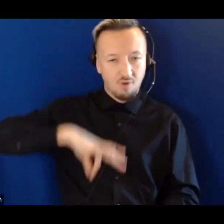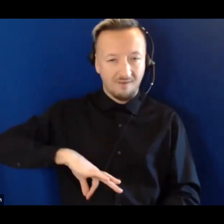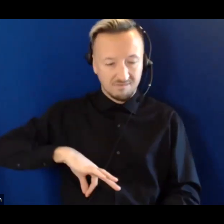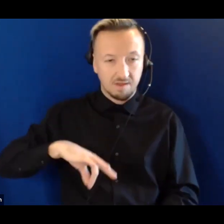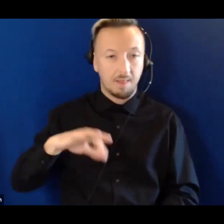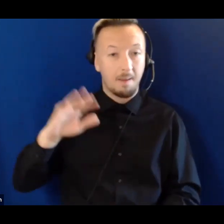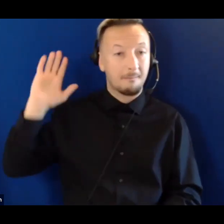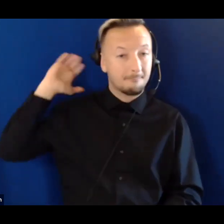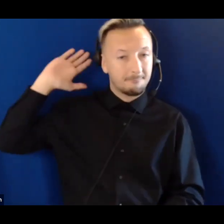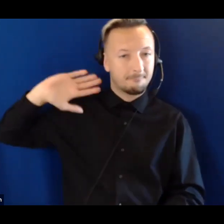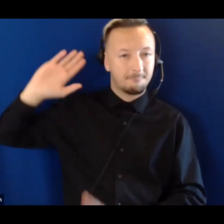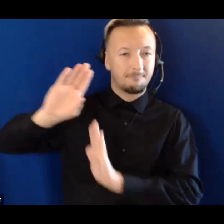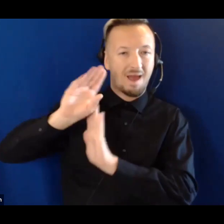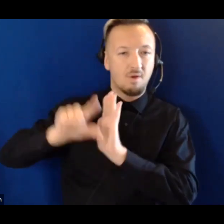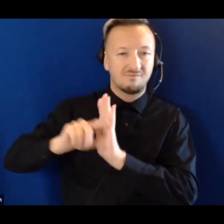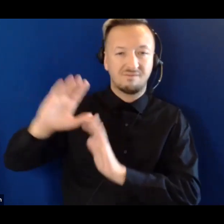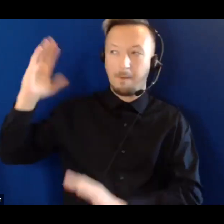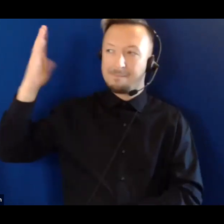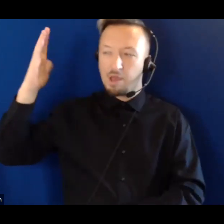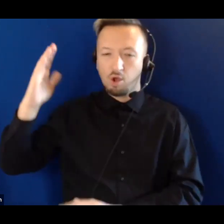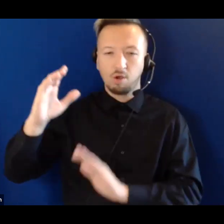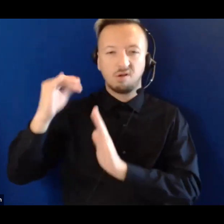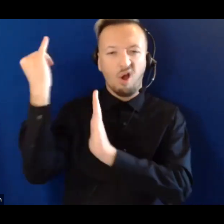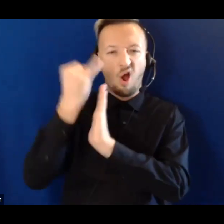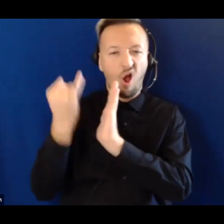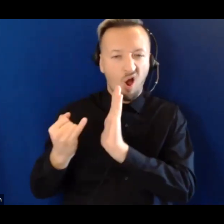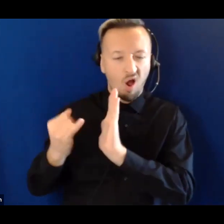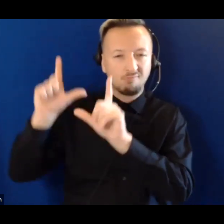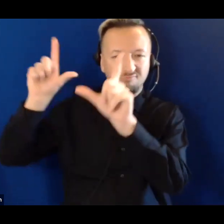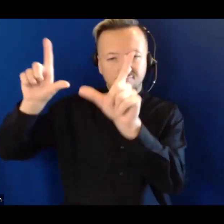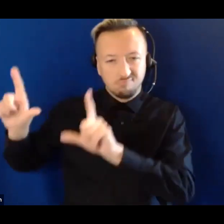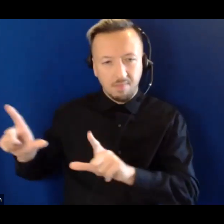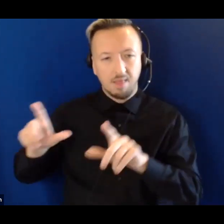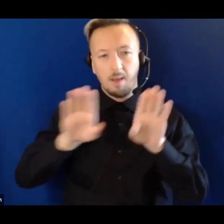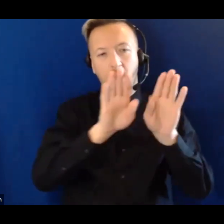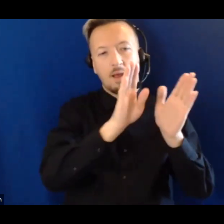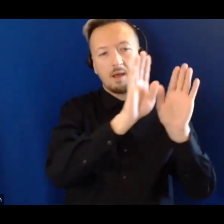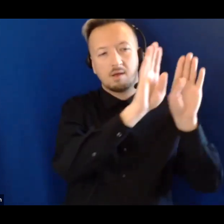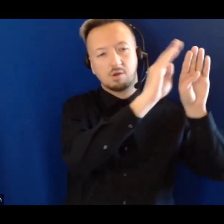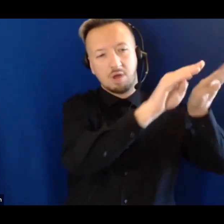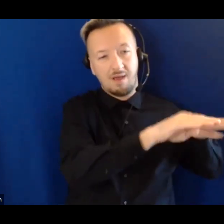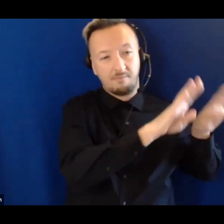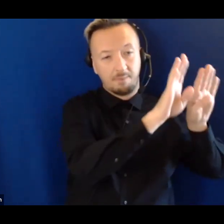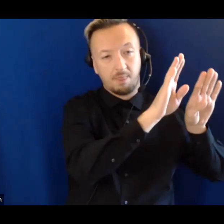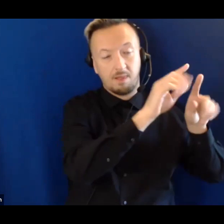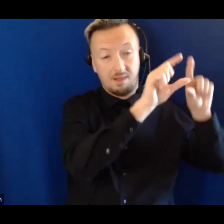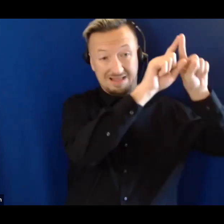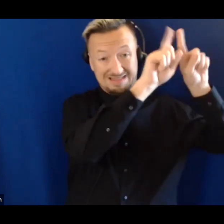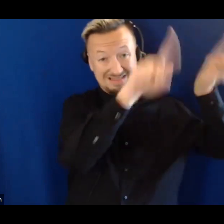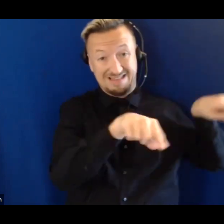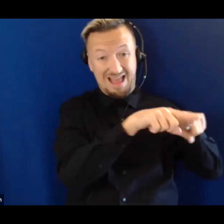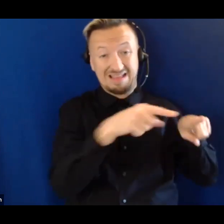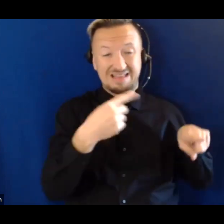the background, there's like a mirror with some artwork, a bookcase, and then also there's a sign that says "There are Black people in the